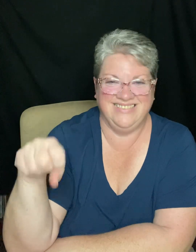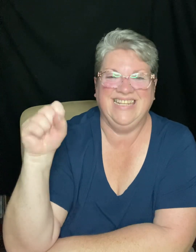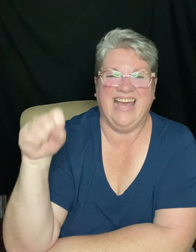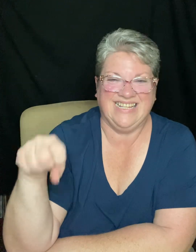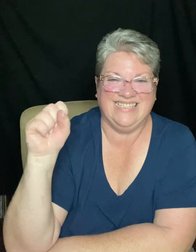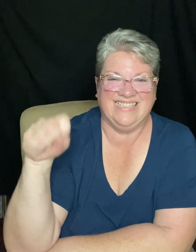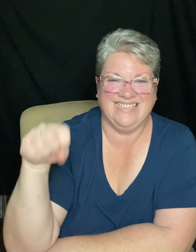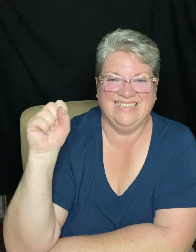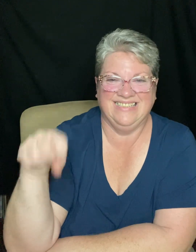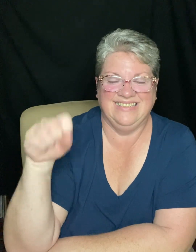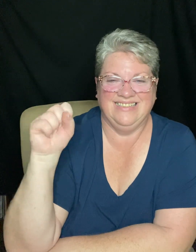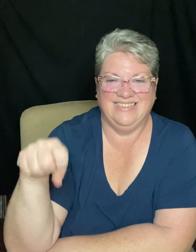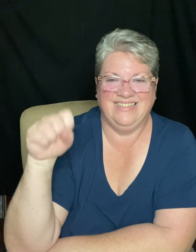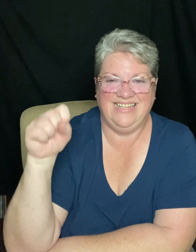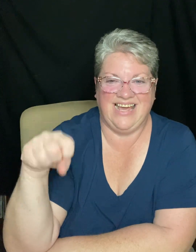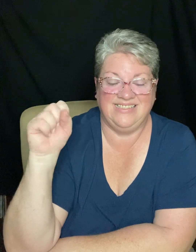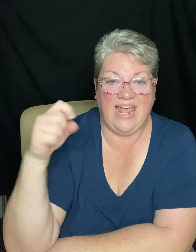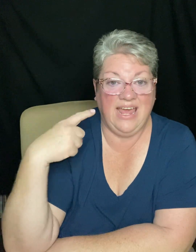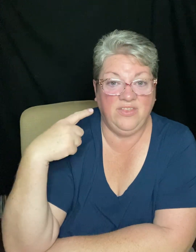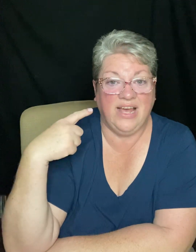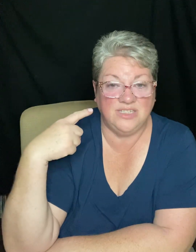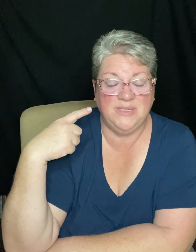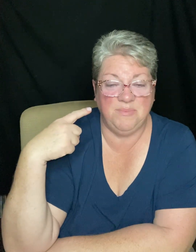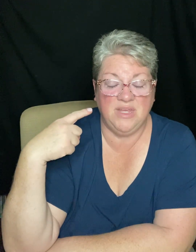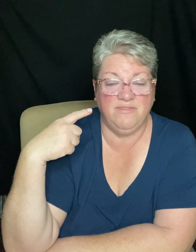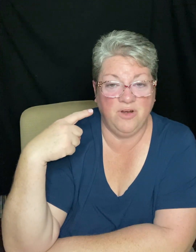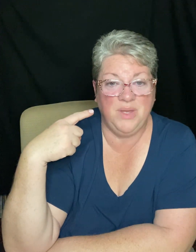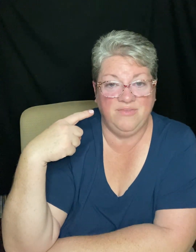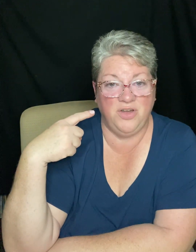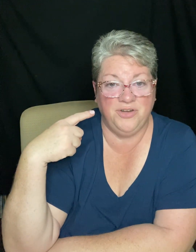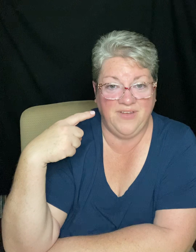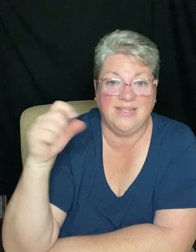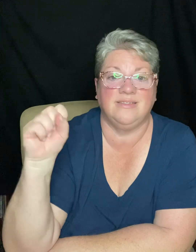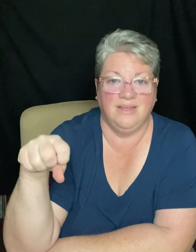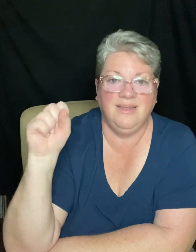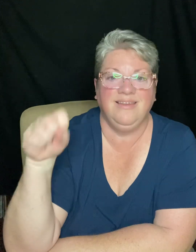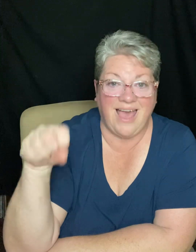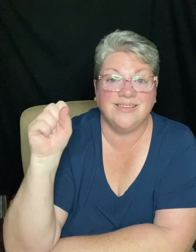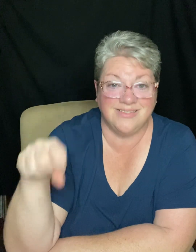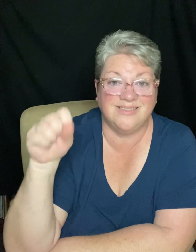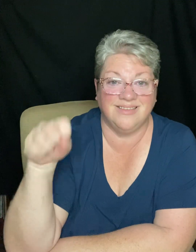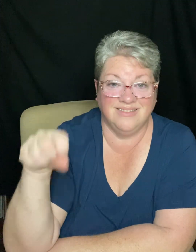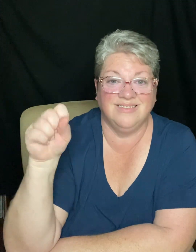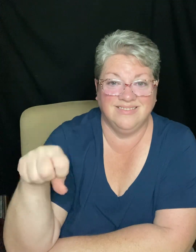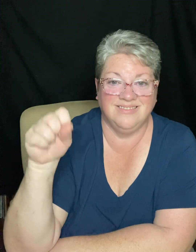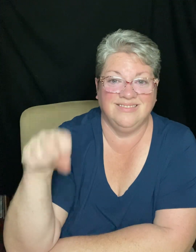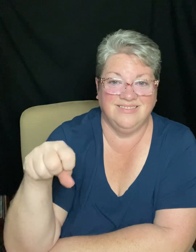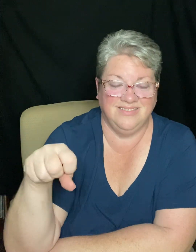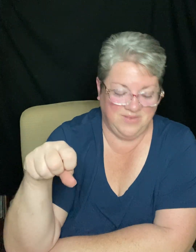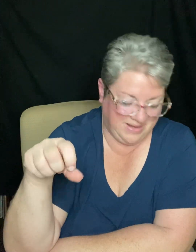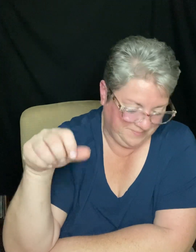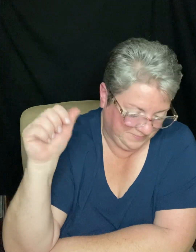Yes. Yes. And there has to be something affirmative on your face. Yes. Okay.